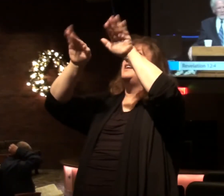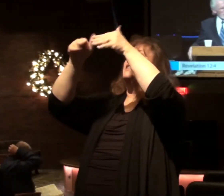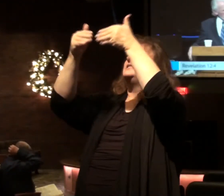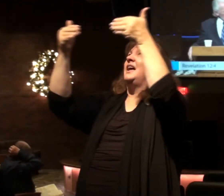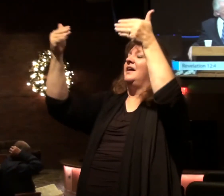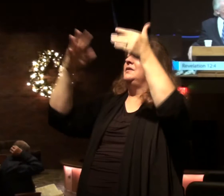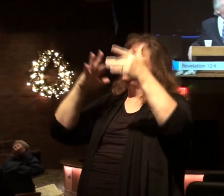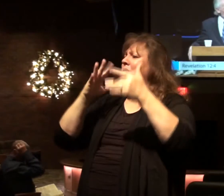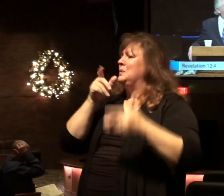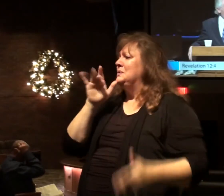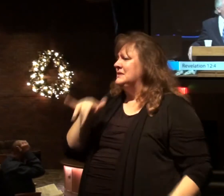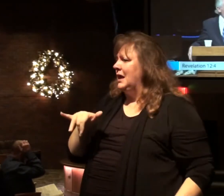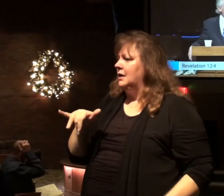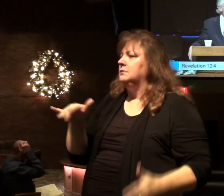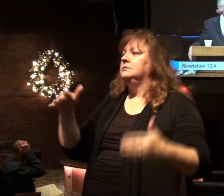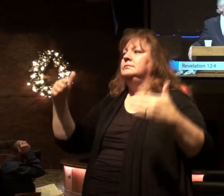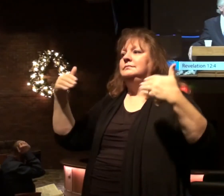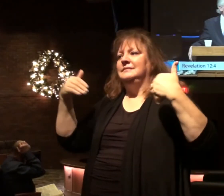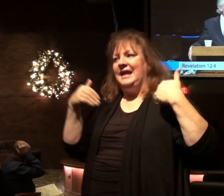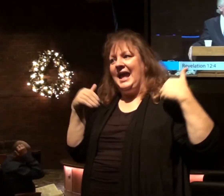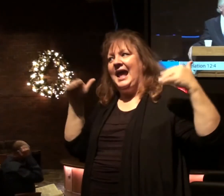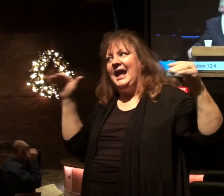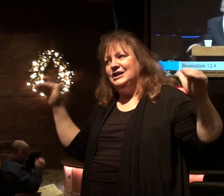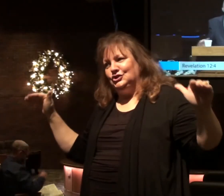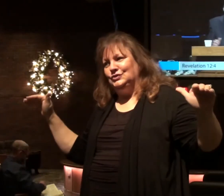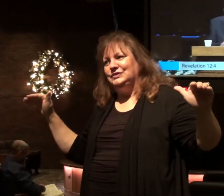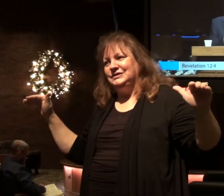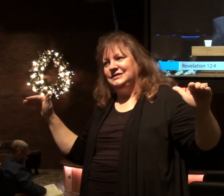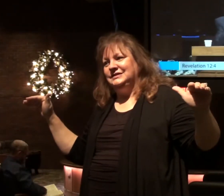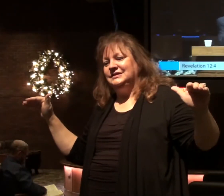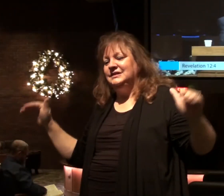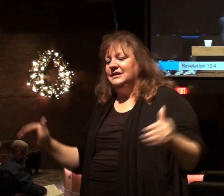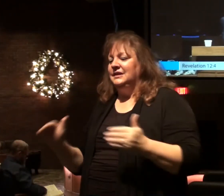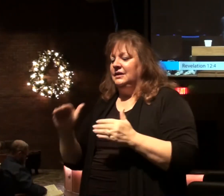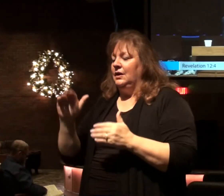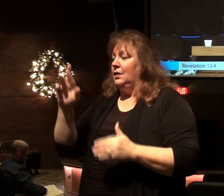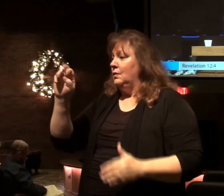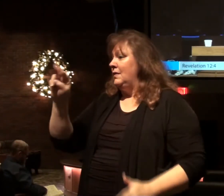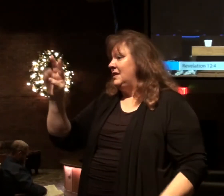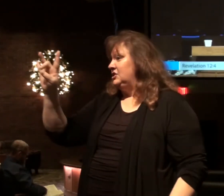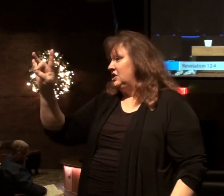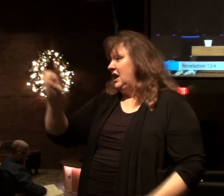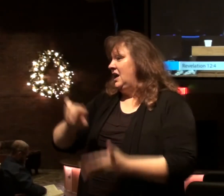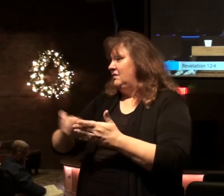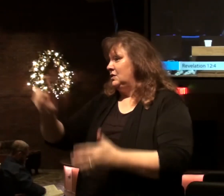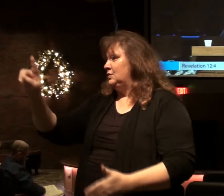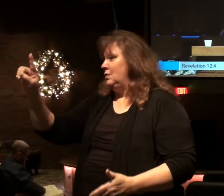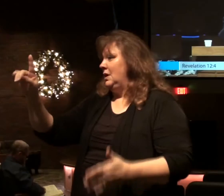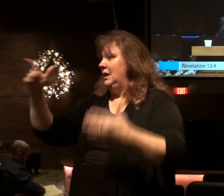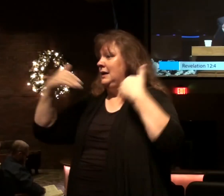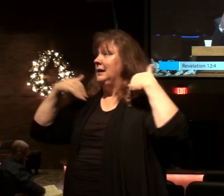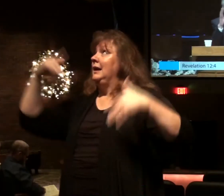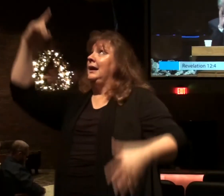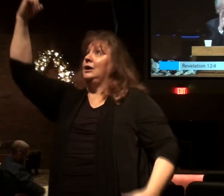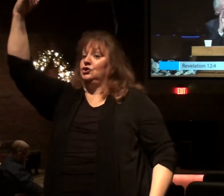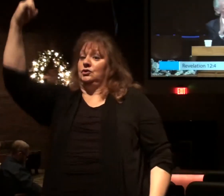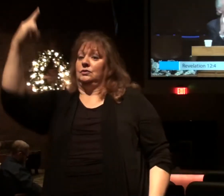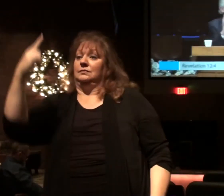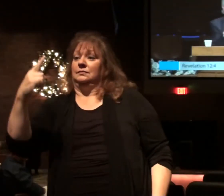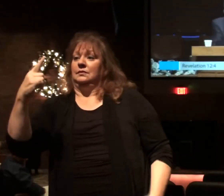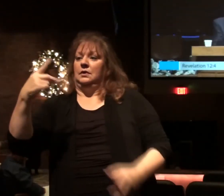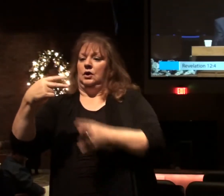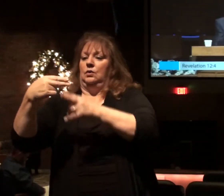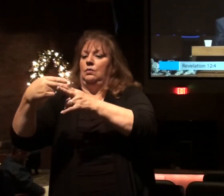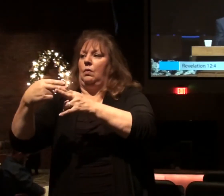we're talking about here are angels. Back in chapter 8, verse 1, there was an angel who came down from heaven, and he was